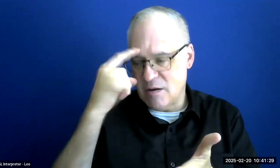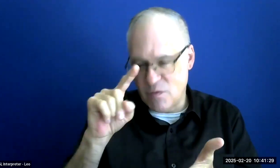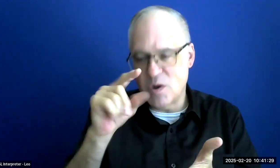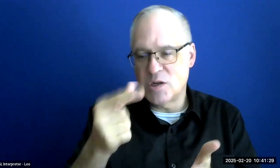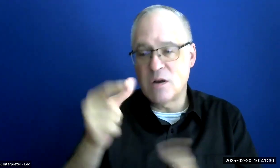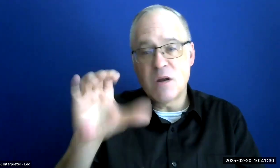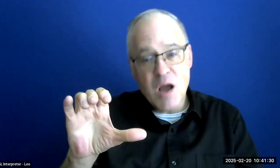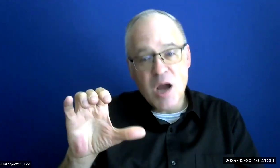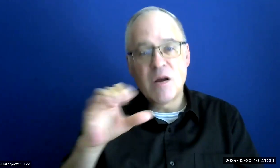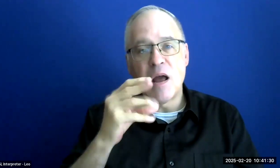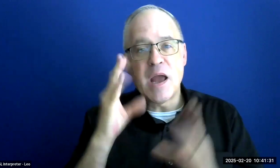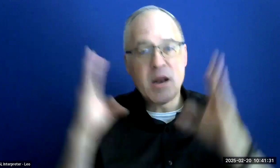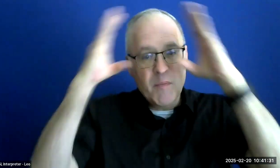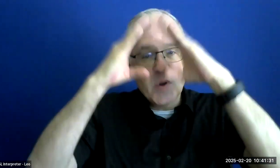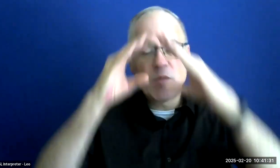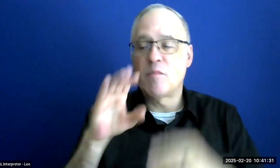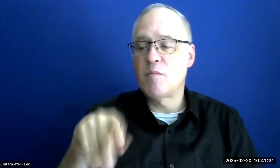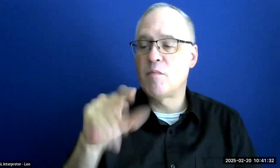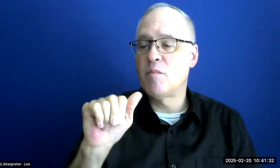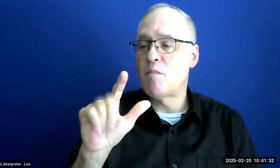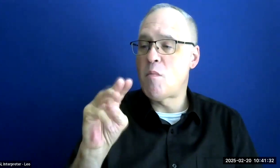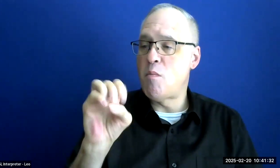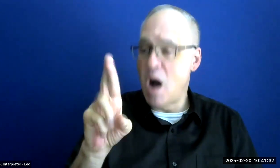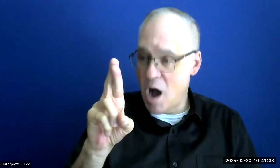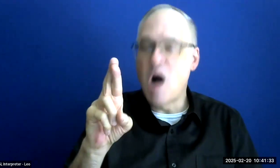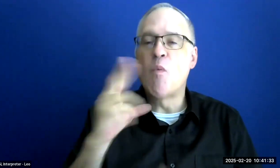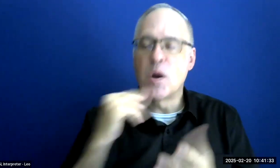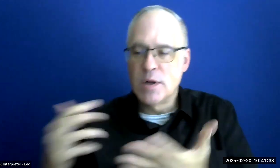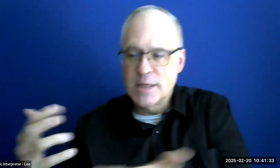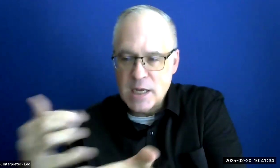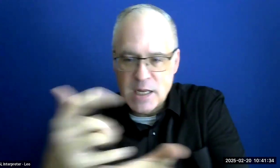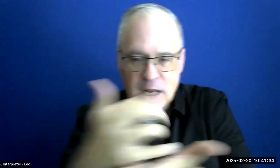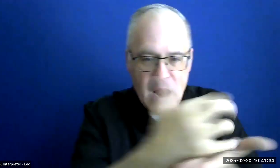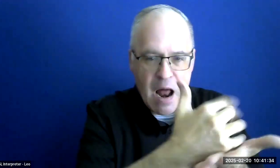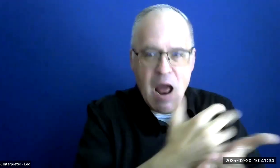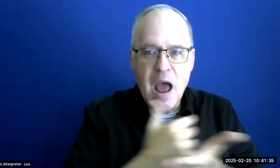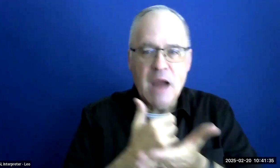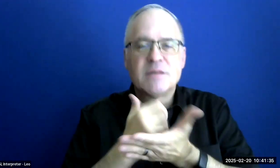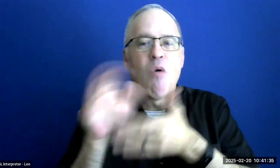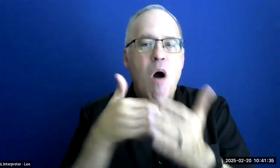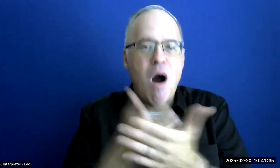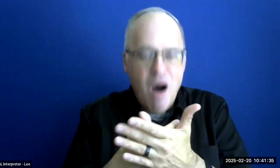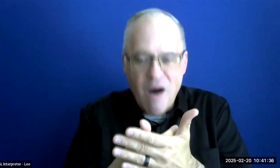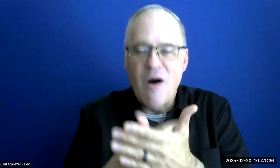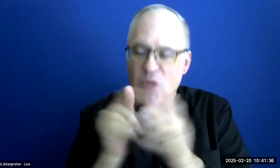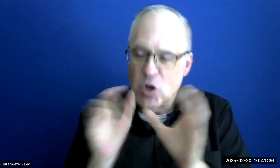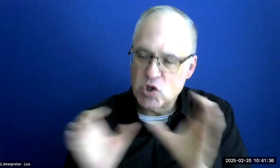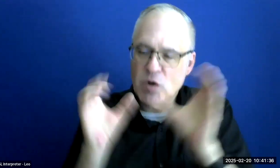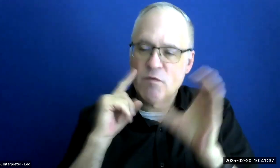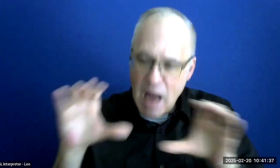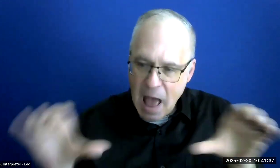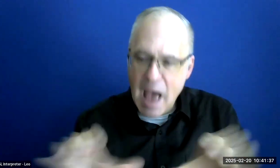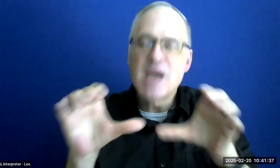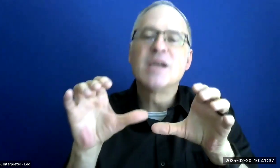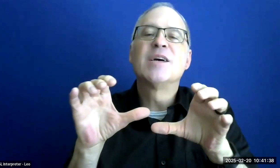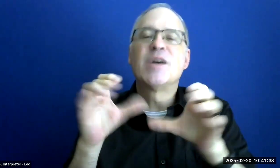V. Palmer, will collate all of the information that we have received from the official certificates of actions, present it